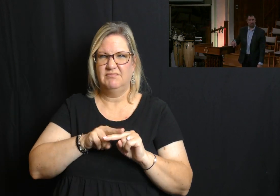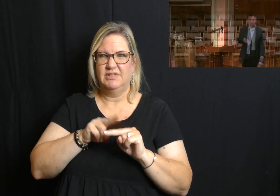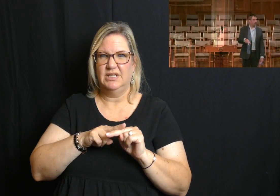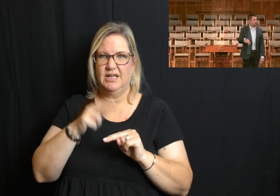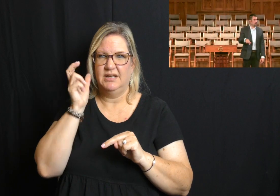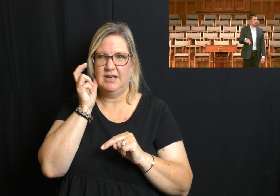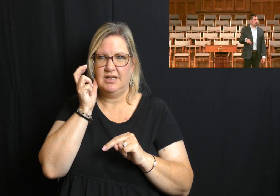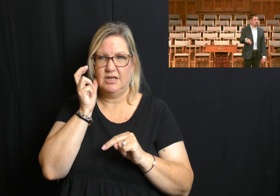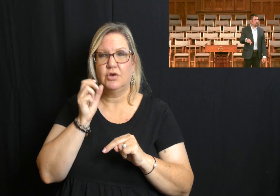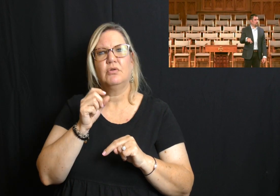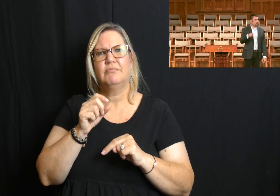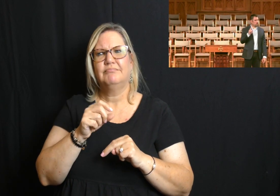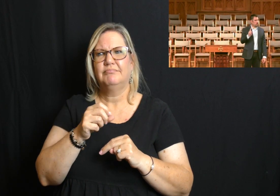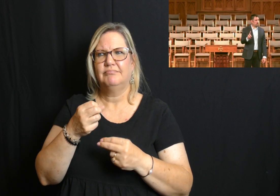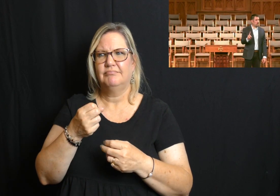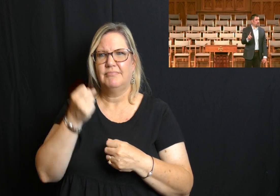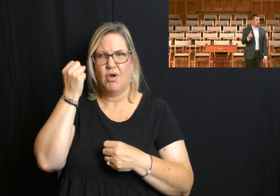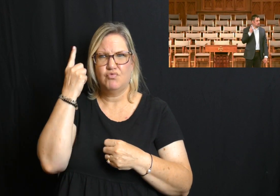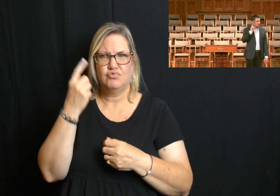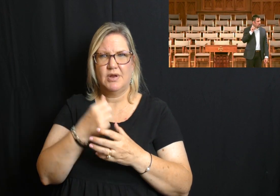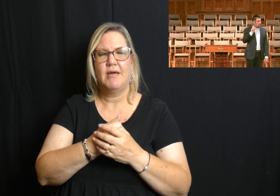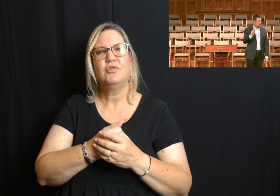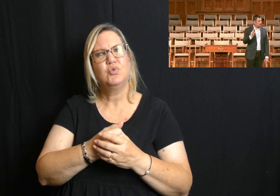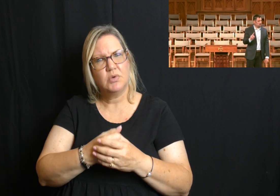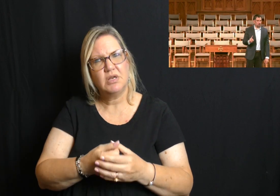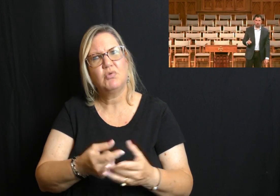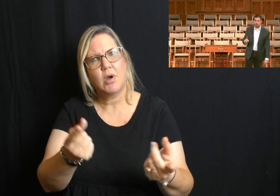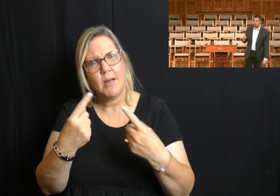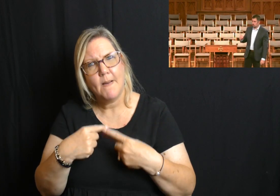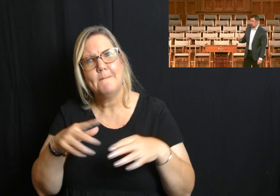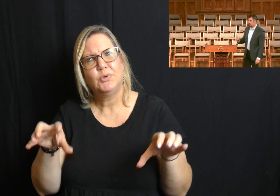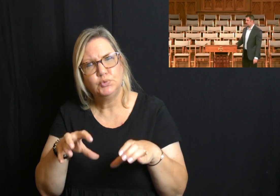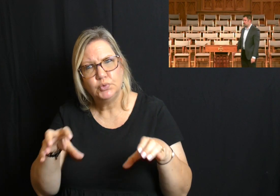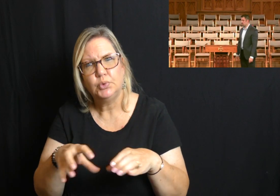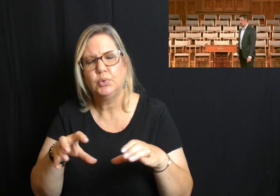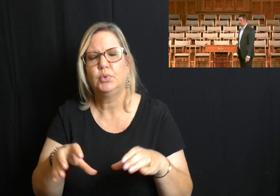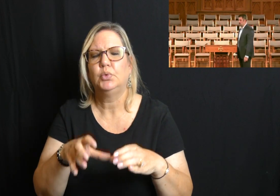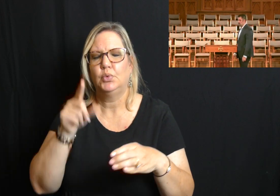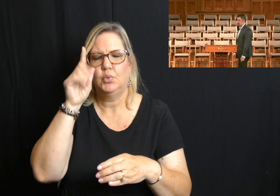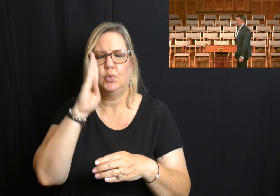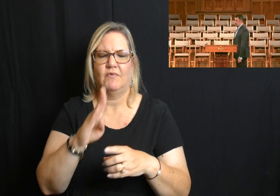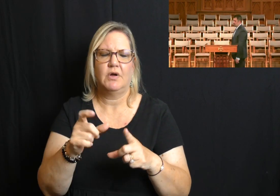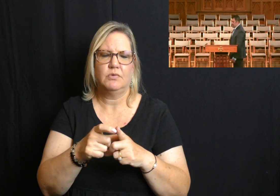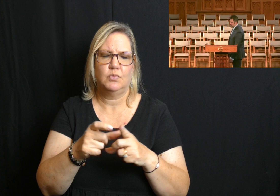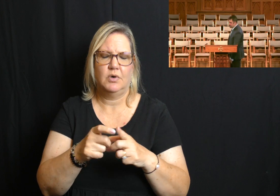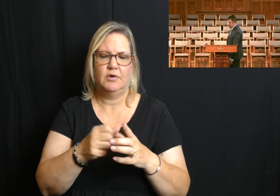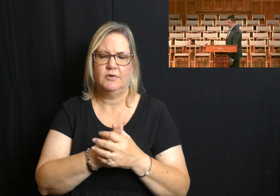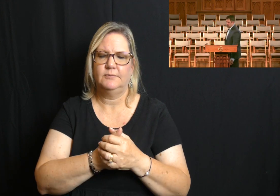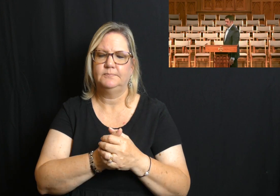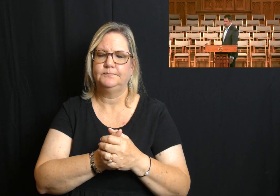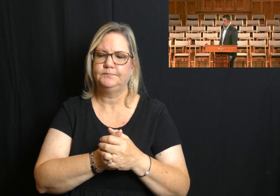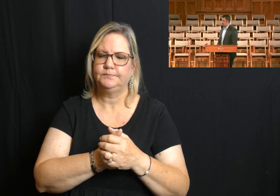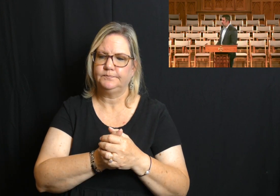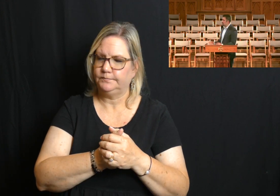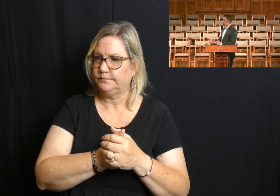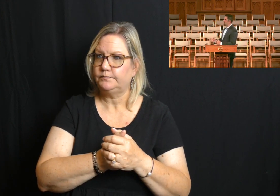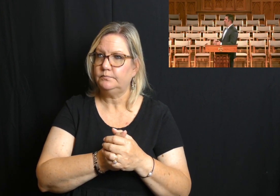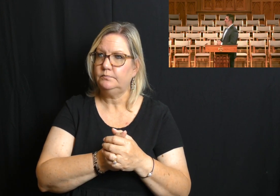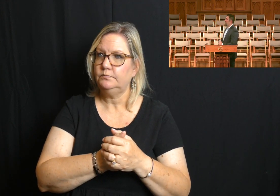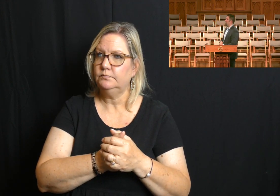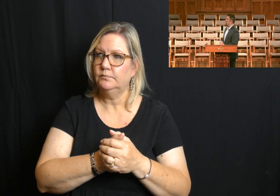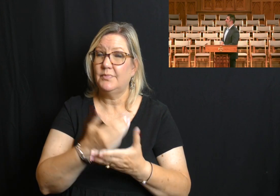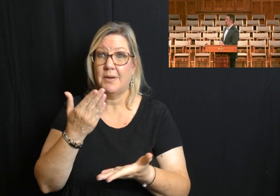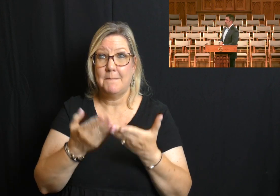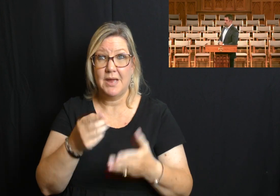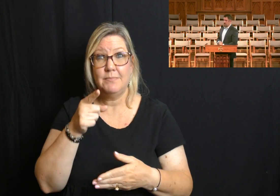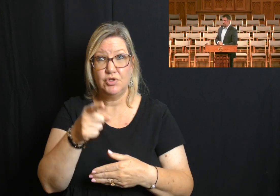faith. Don't just be hearers of God's word, but be doers of God's word. Perhaps you need to be like those